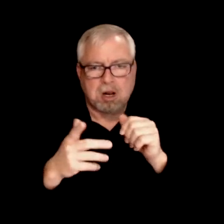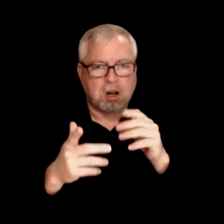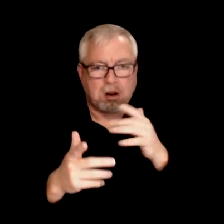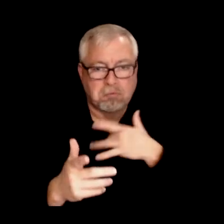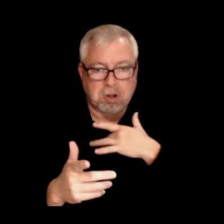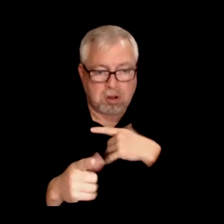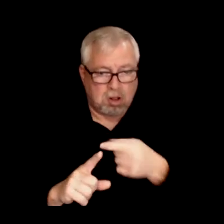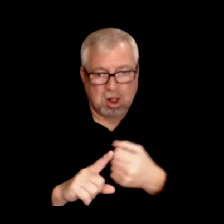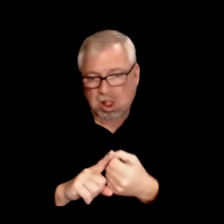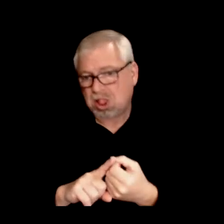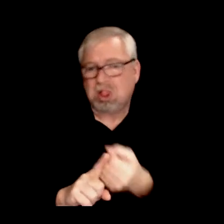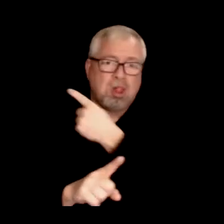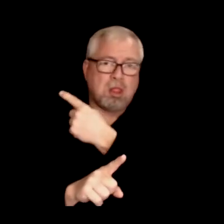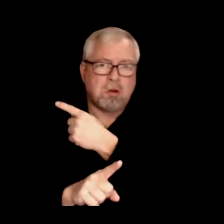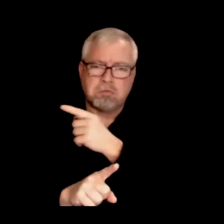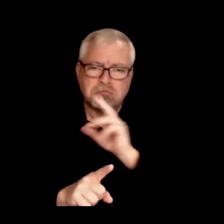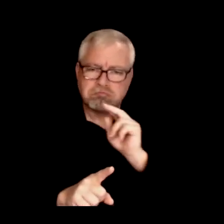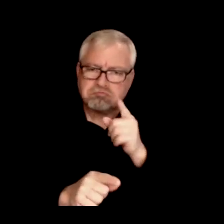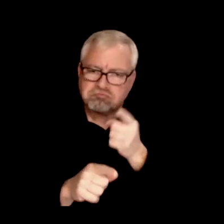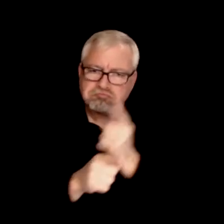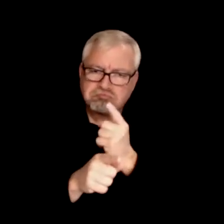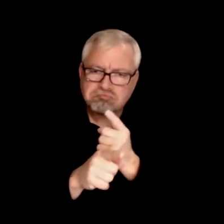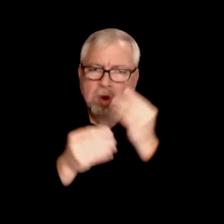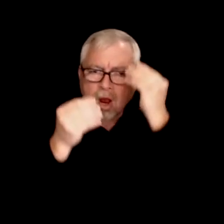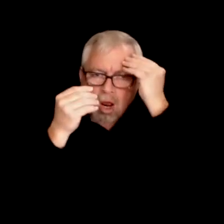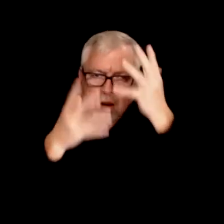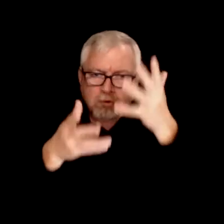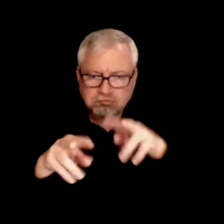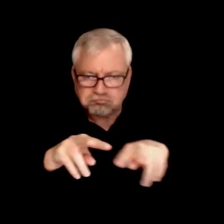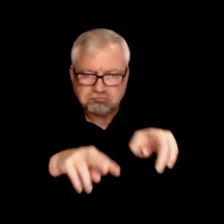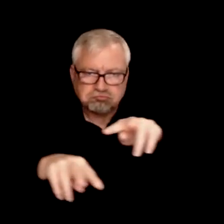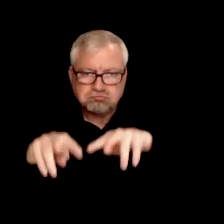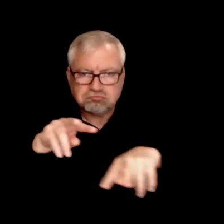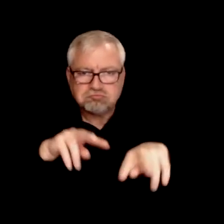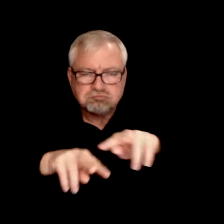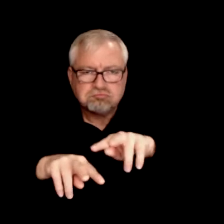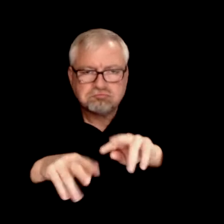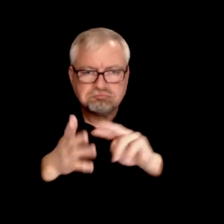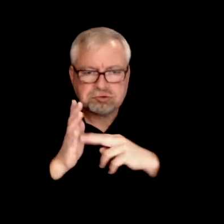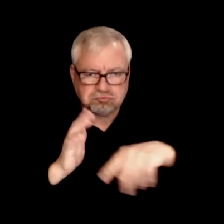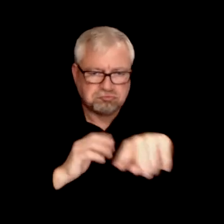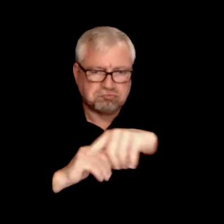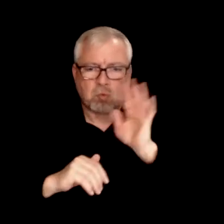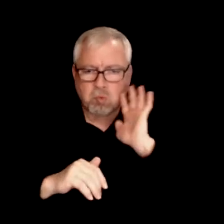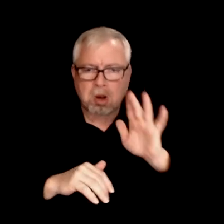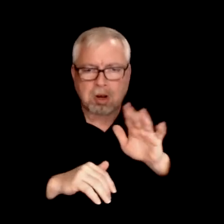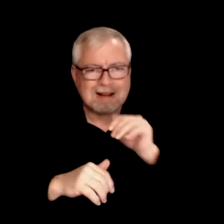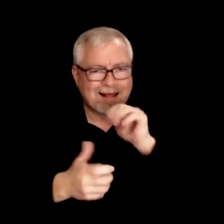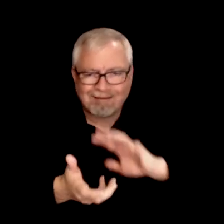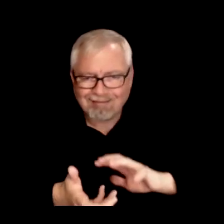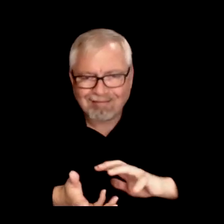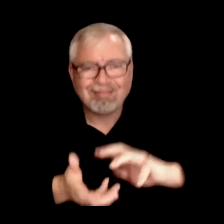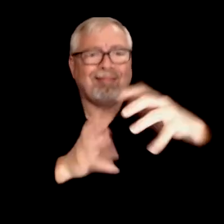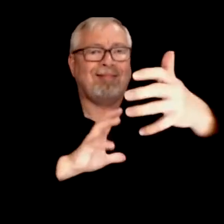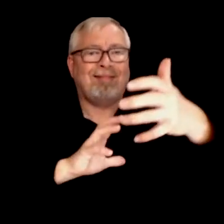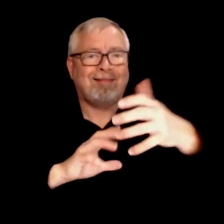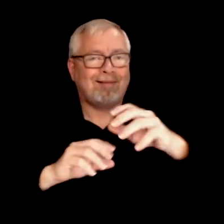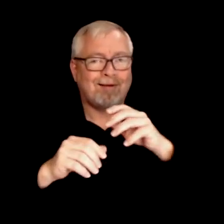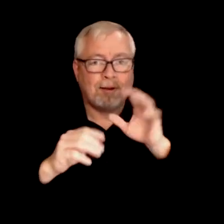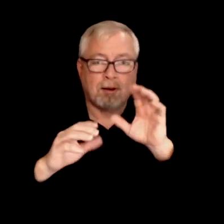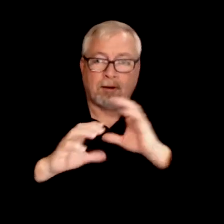that couple of day period would throw off broader trends in a meaningful way. But Chris, please feel free